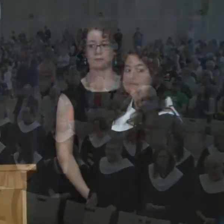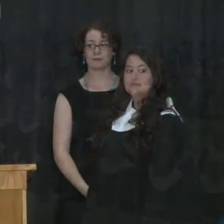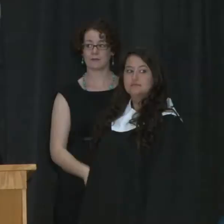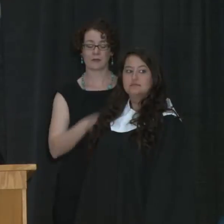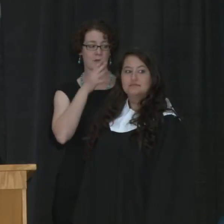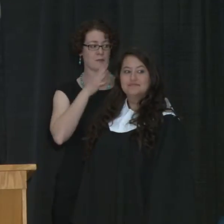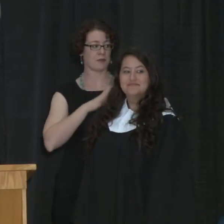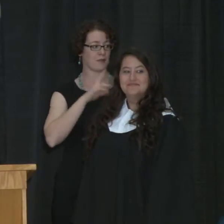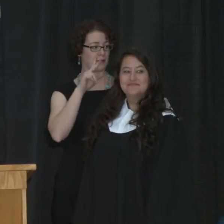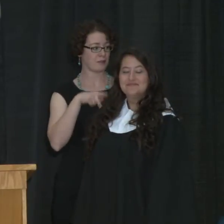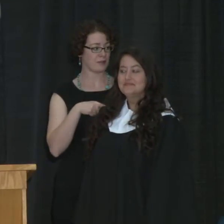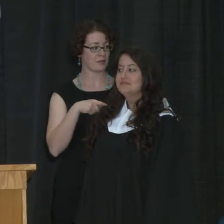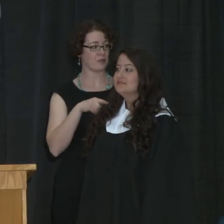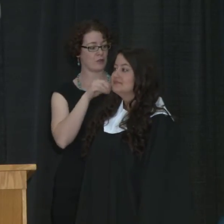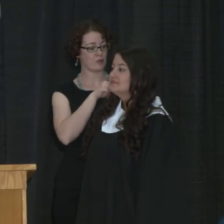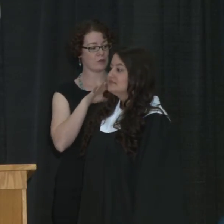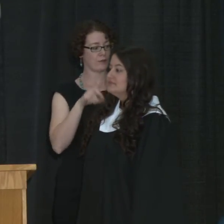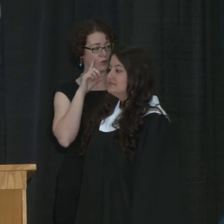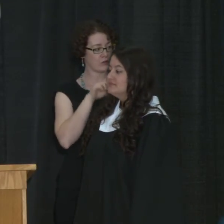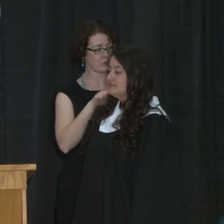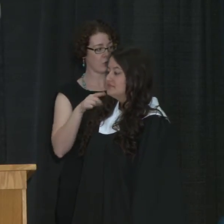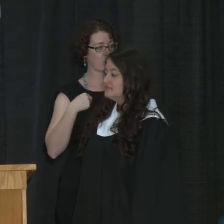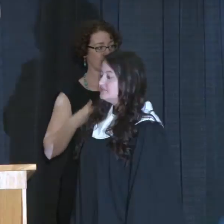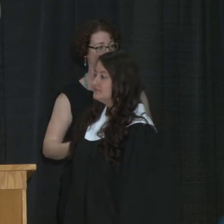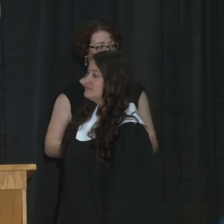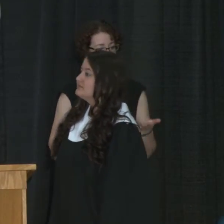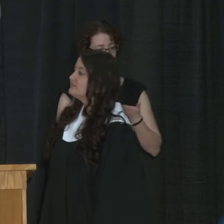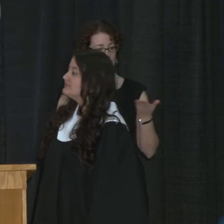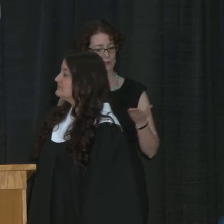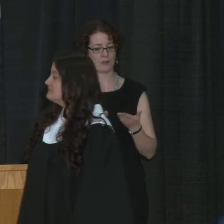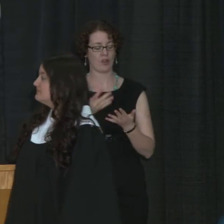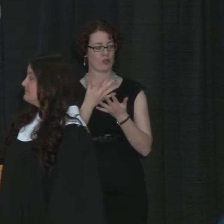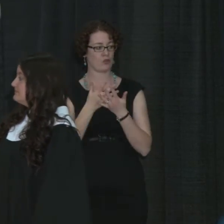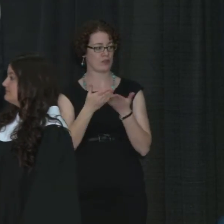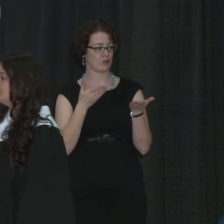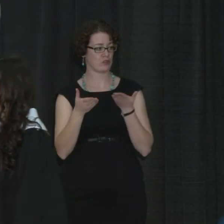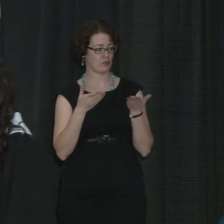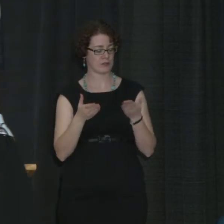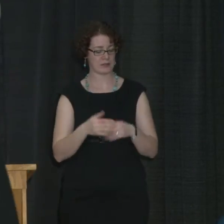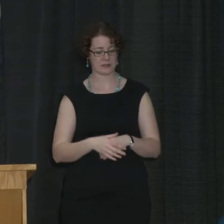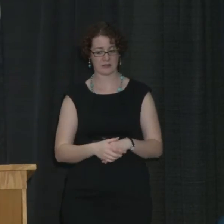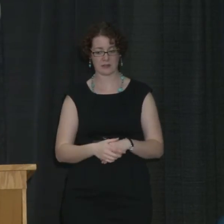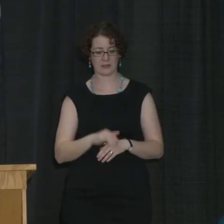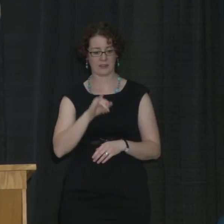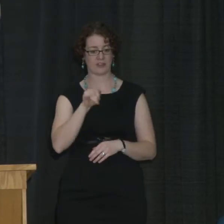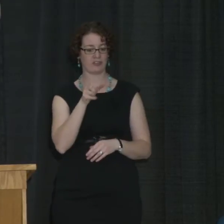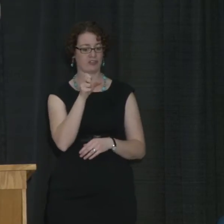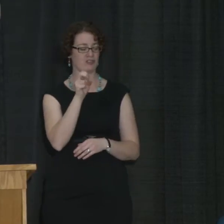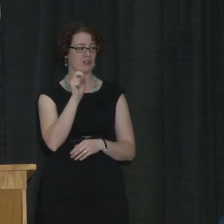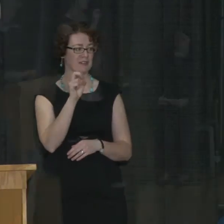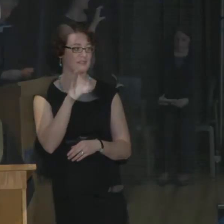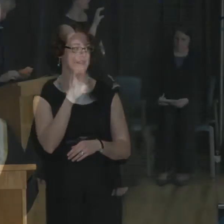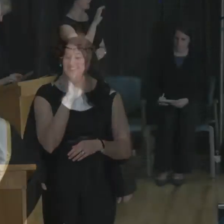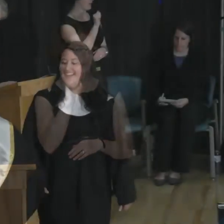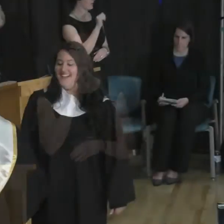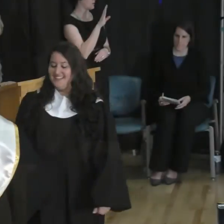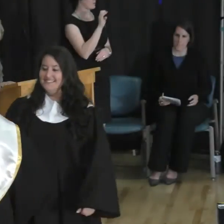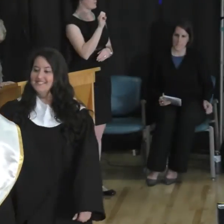Madam Vice President, the candidate for the Diploma in Human Services, Correction Services, Jessica Bezanson.